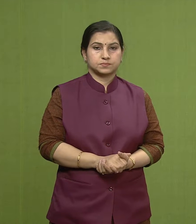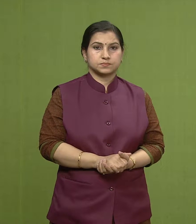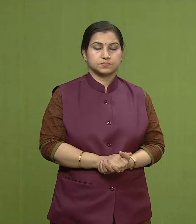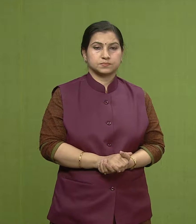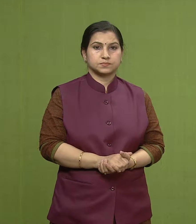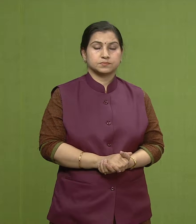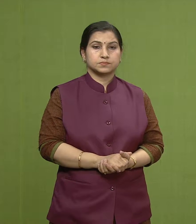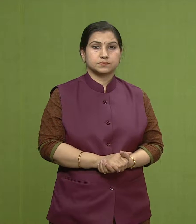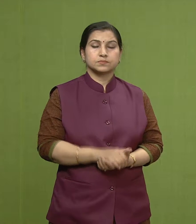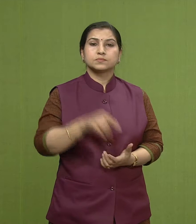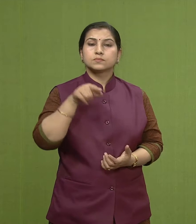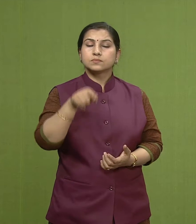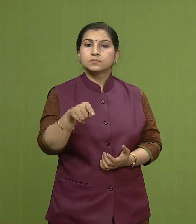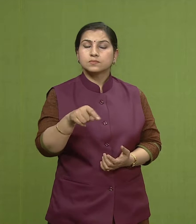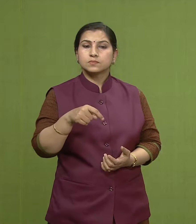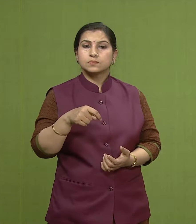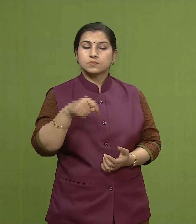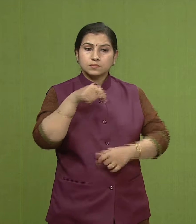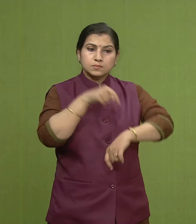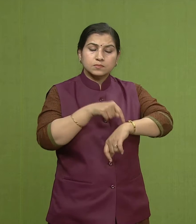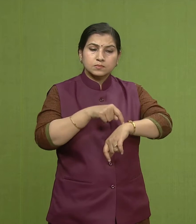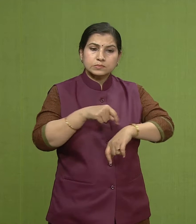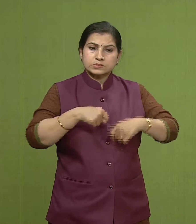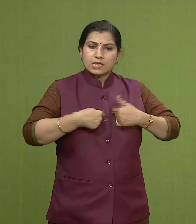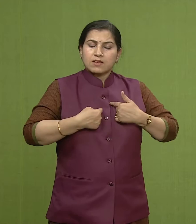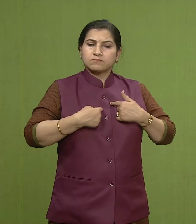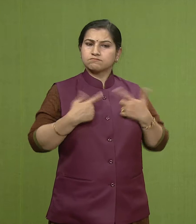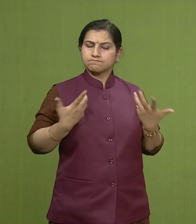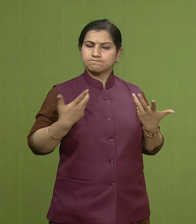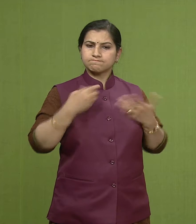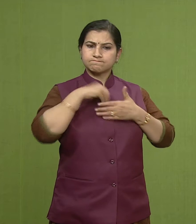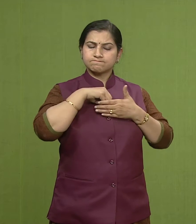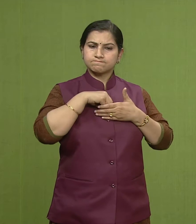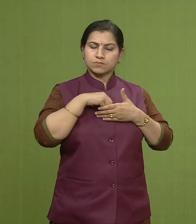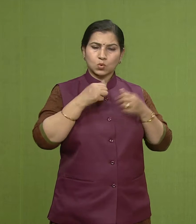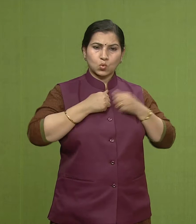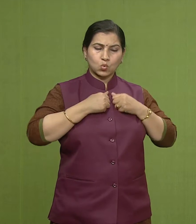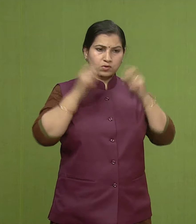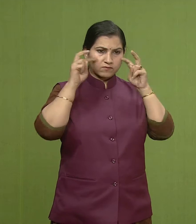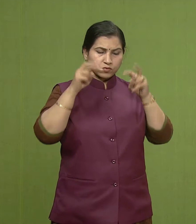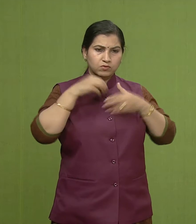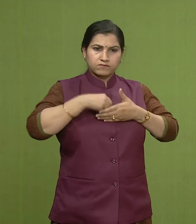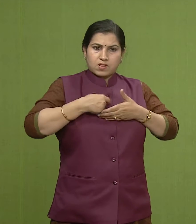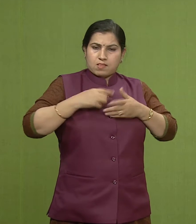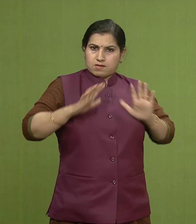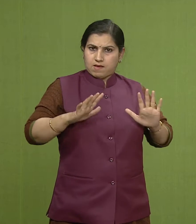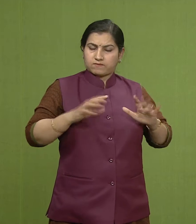Adolescents develop a strong sense of selfhood and have their own views and feelings about various